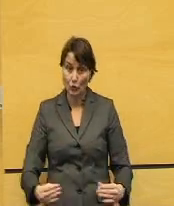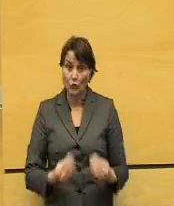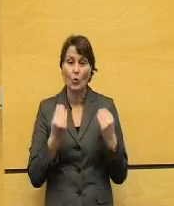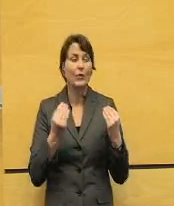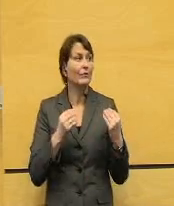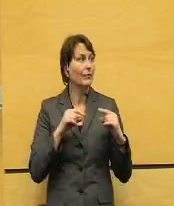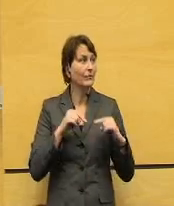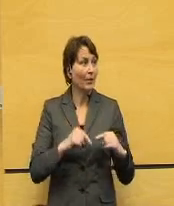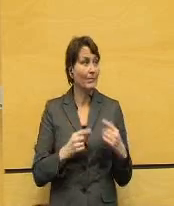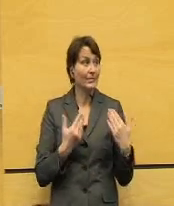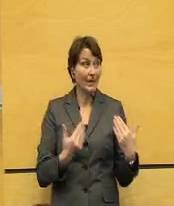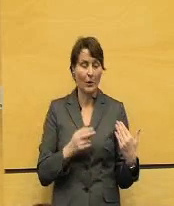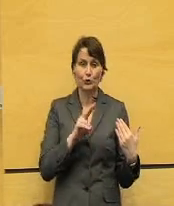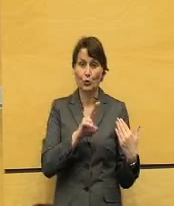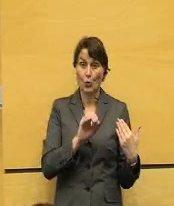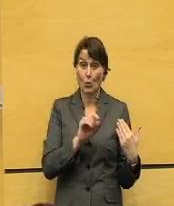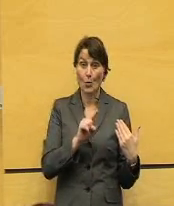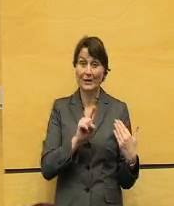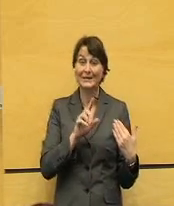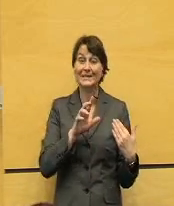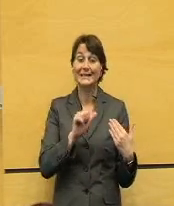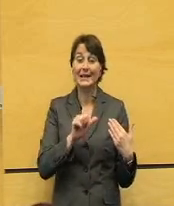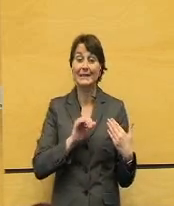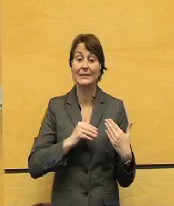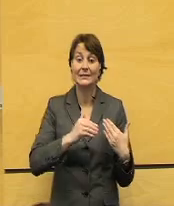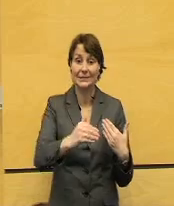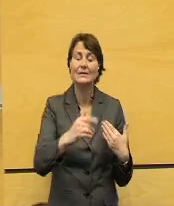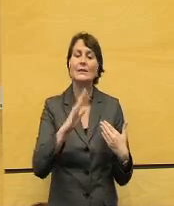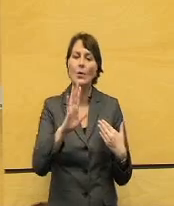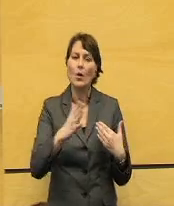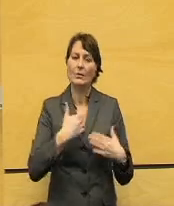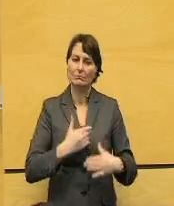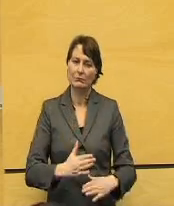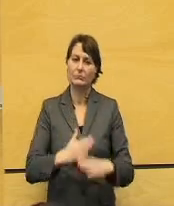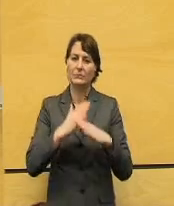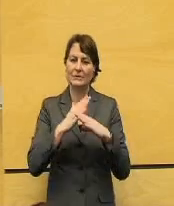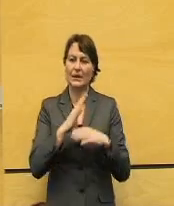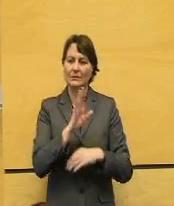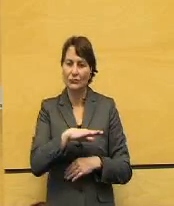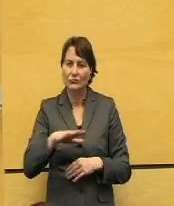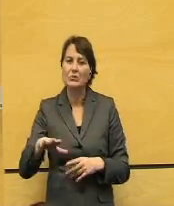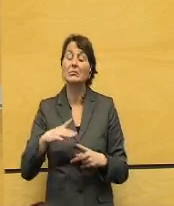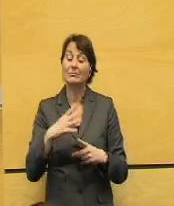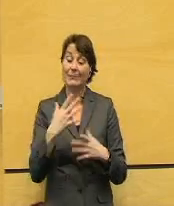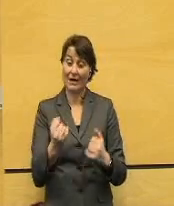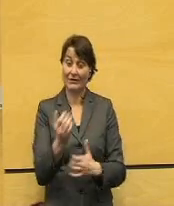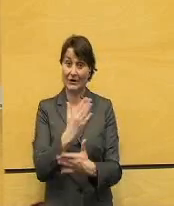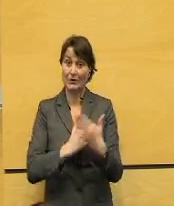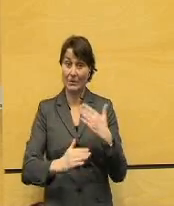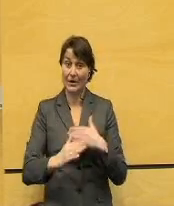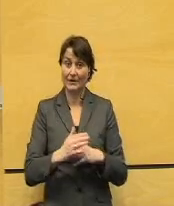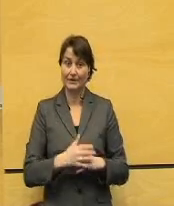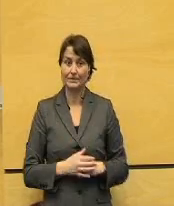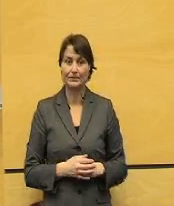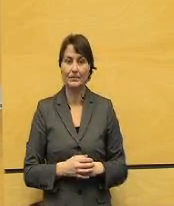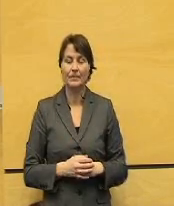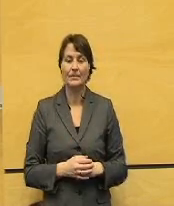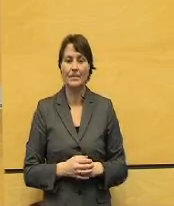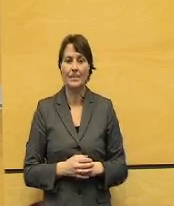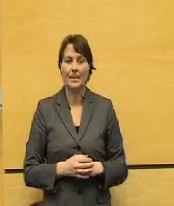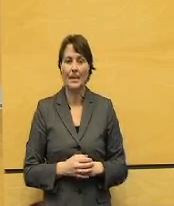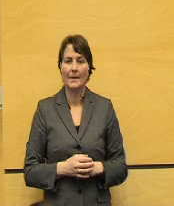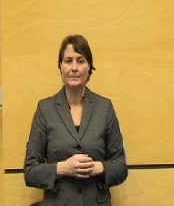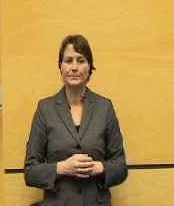2016 identify measures to protect children with disability, include